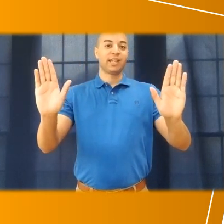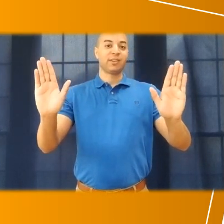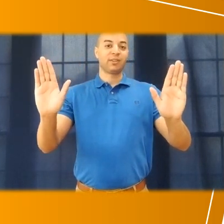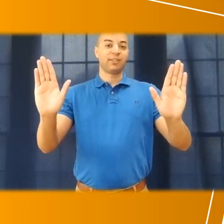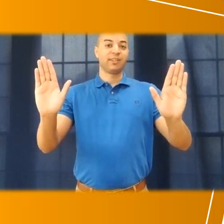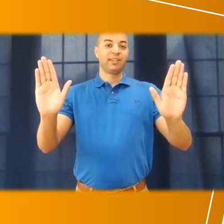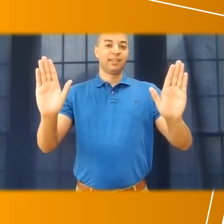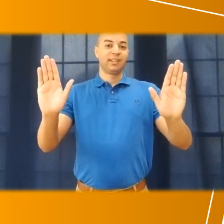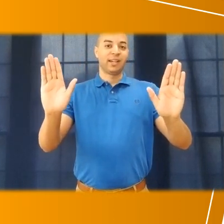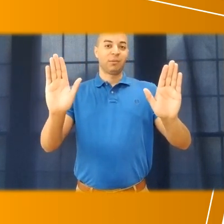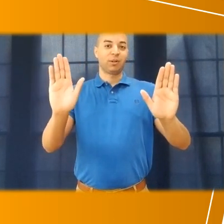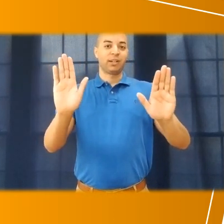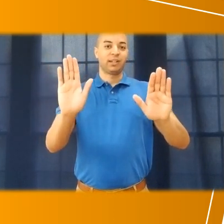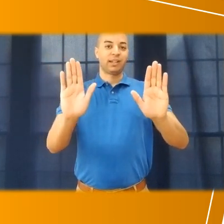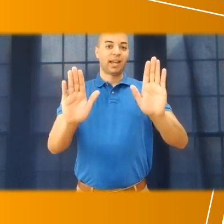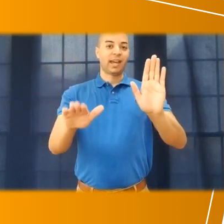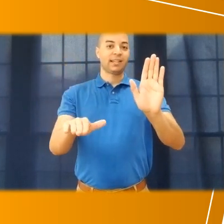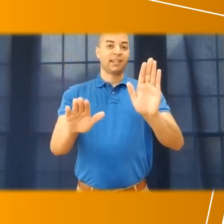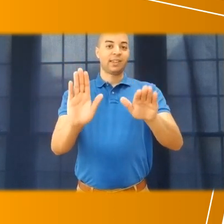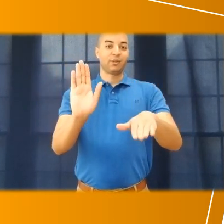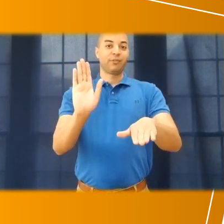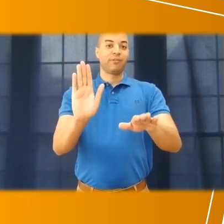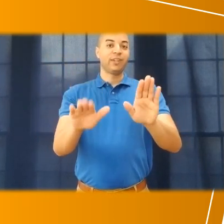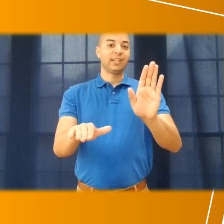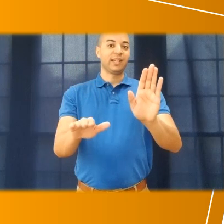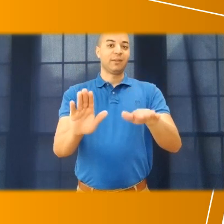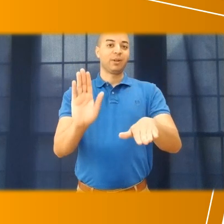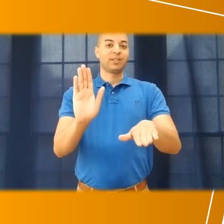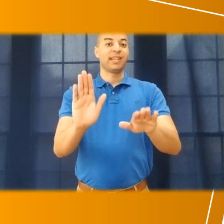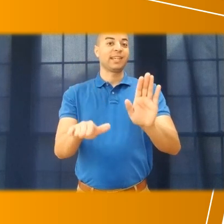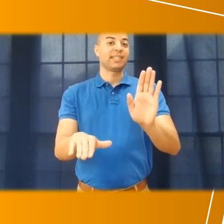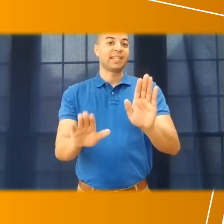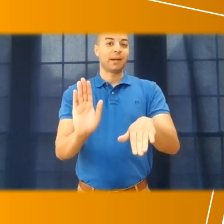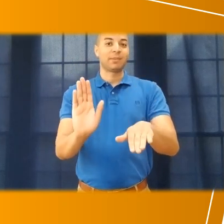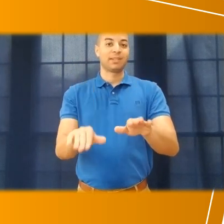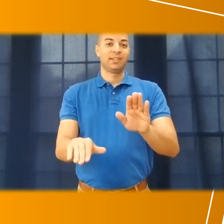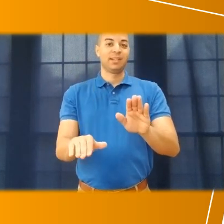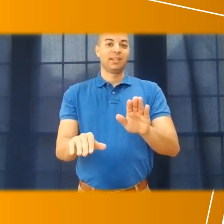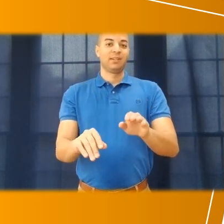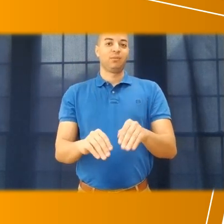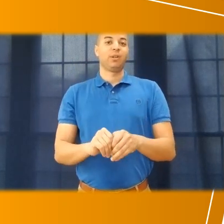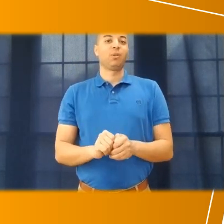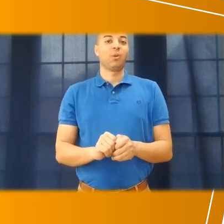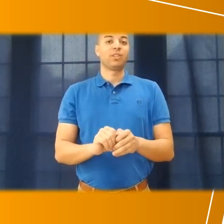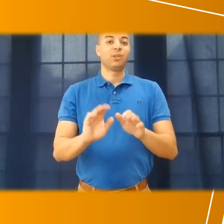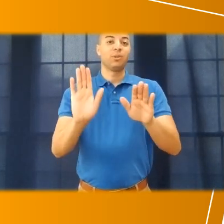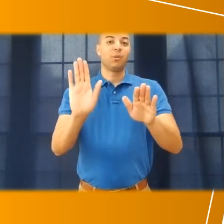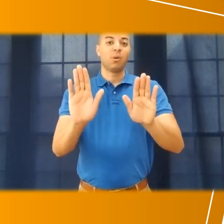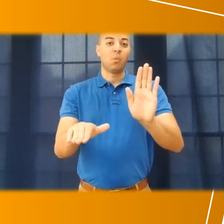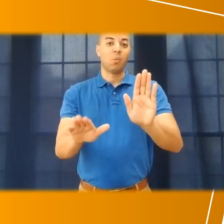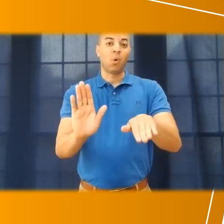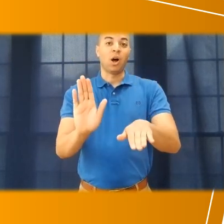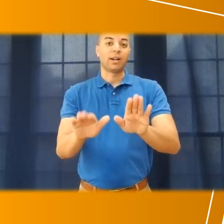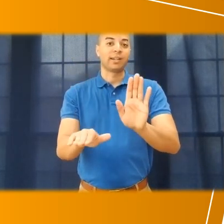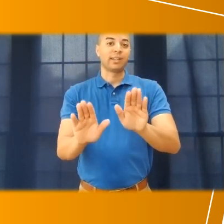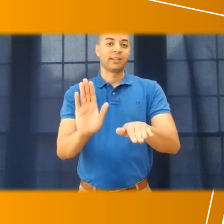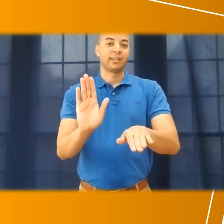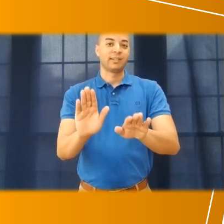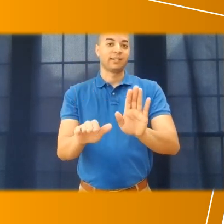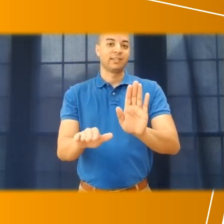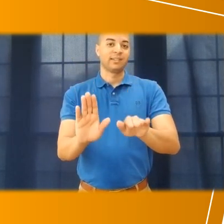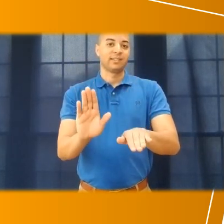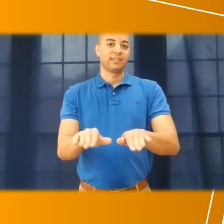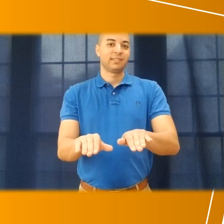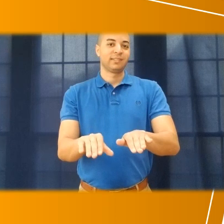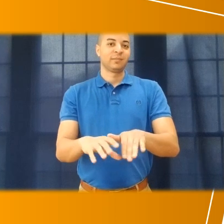fingers together and we're going to act like they're feet and we are taking steps. We are going to walk.